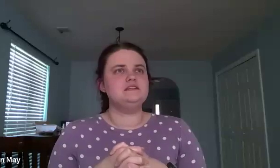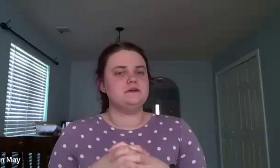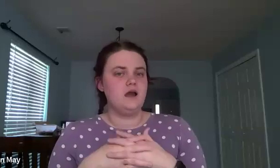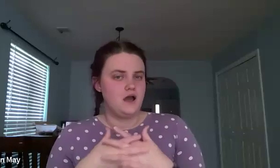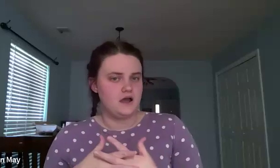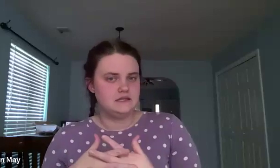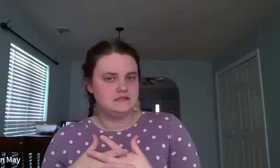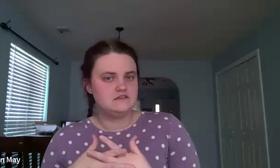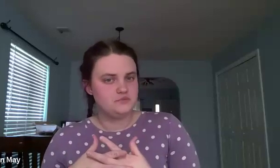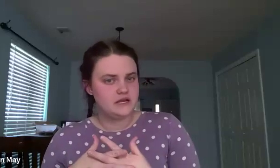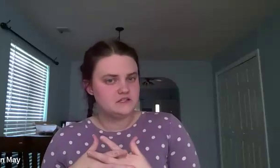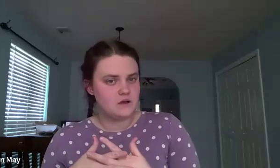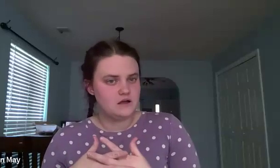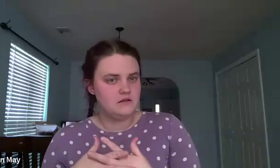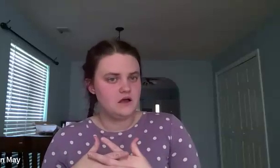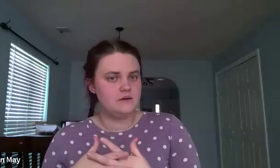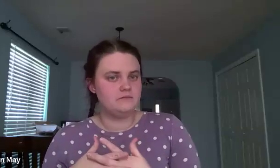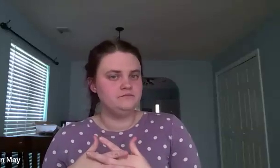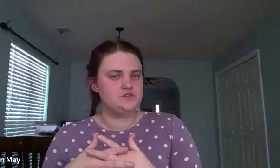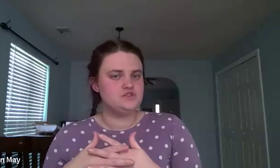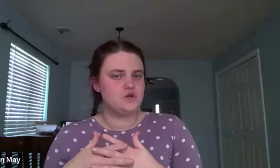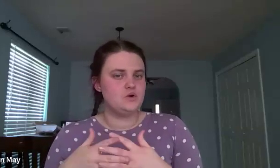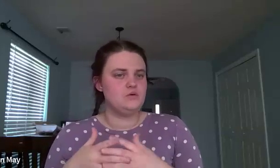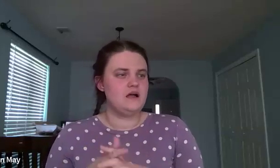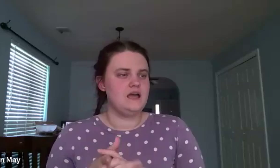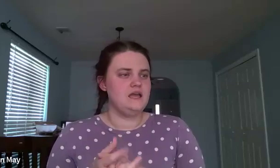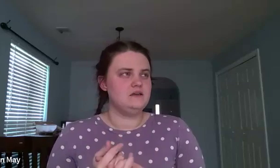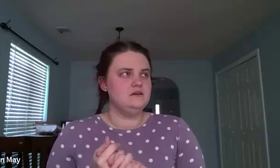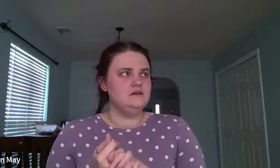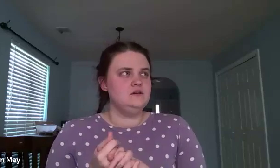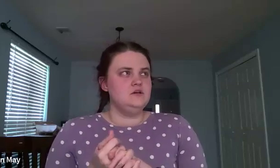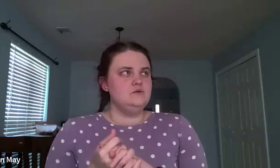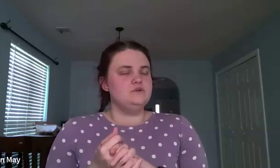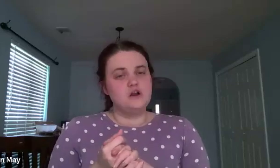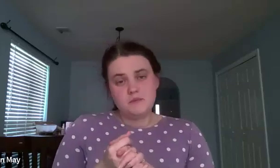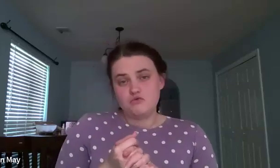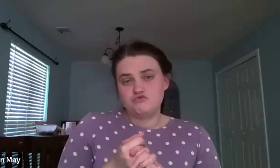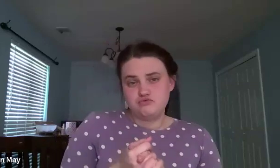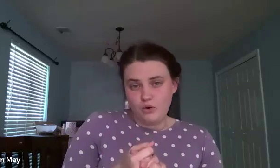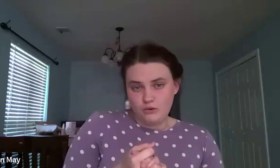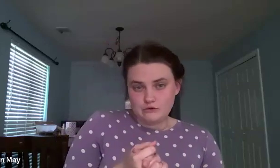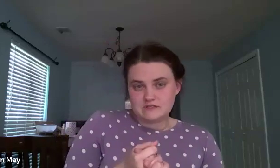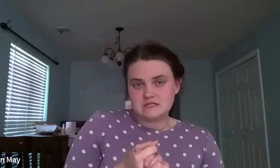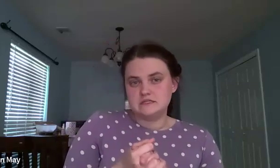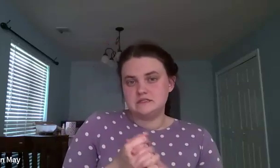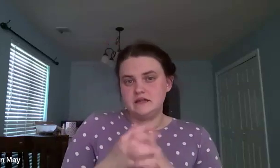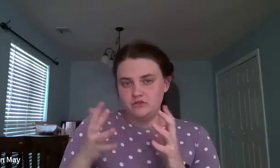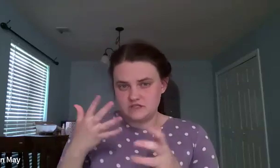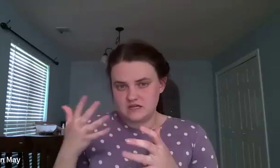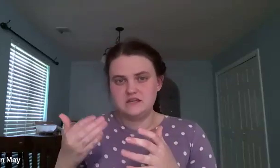different kinds of bread as well. So like when talking about rolls, like those kinds of things,